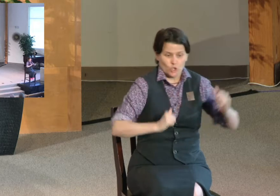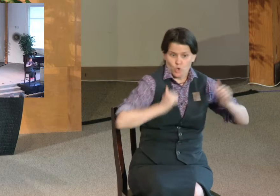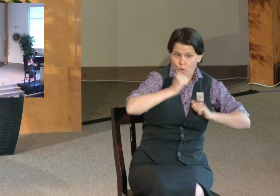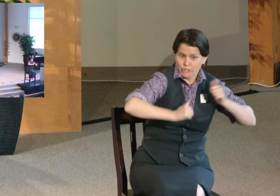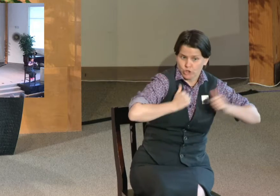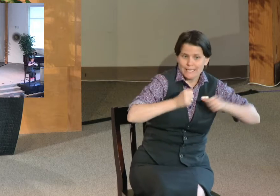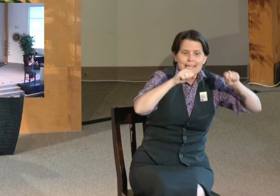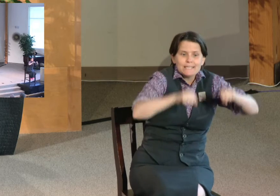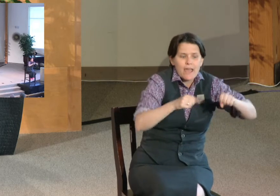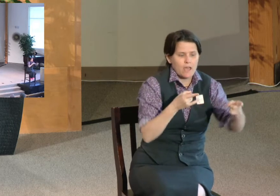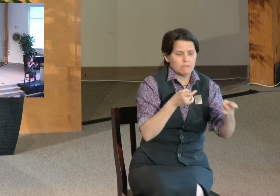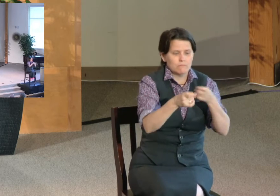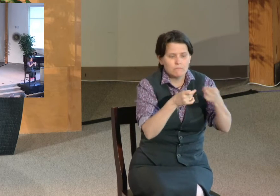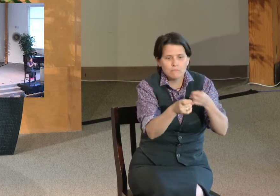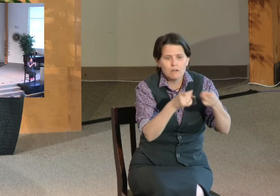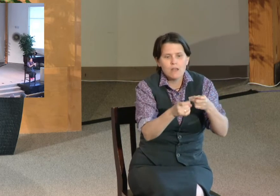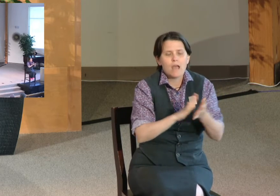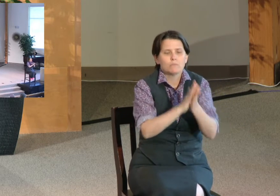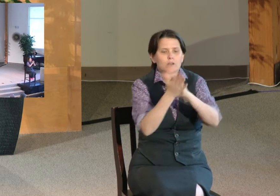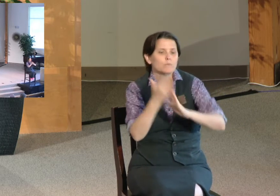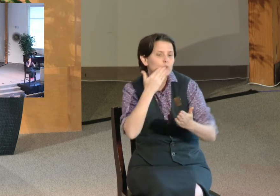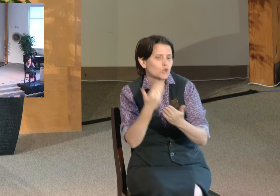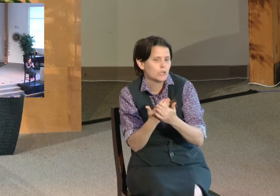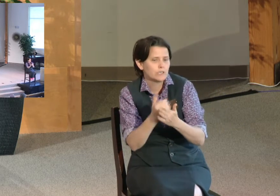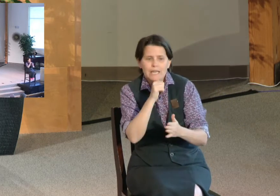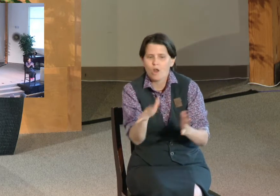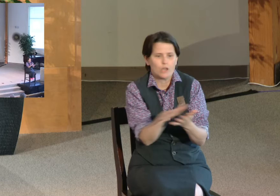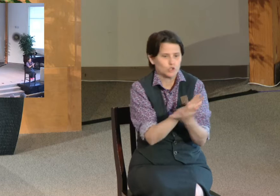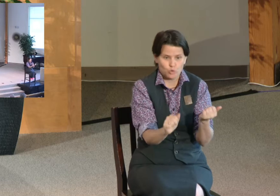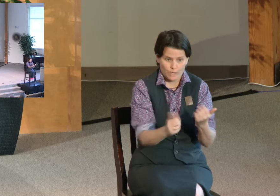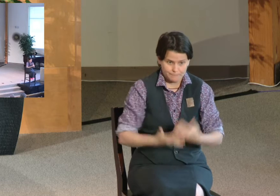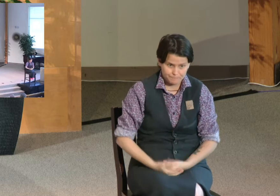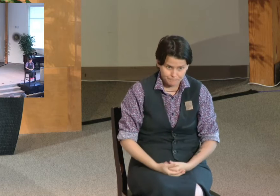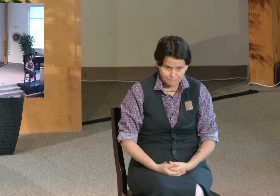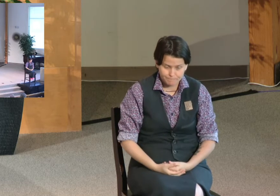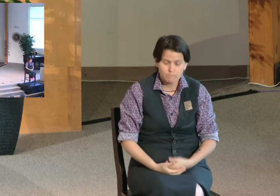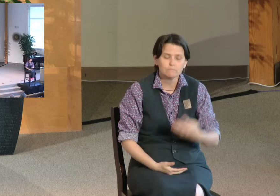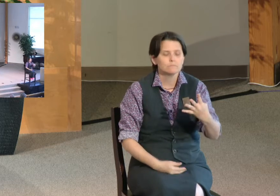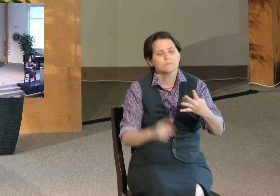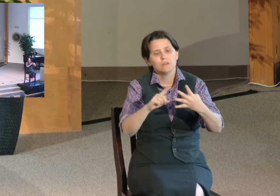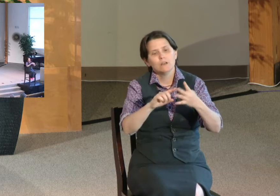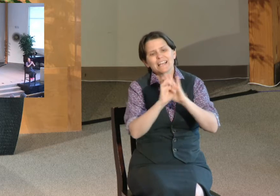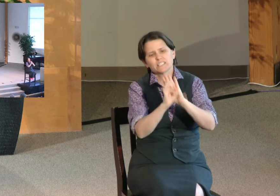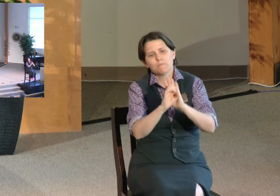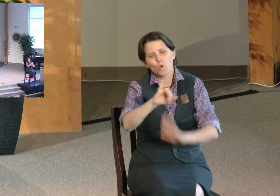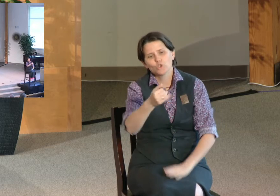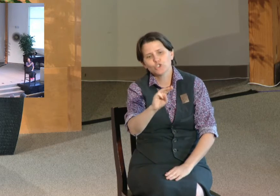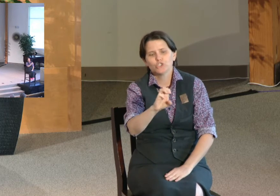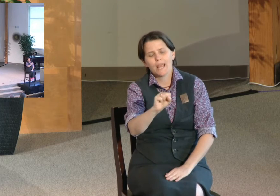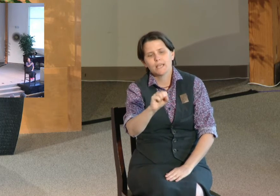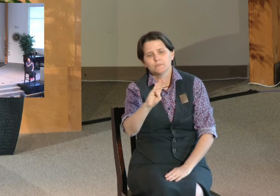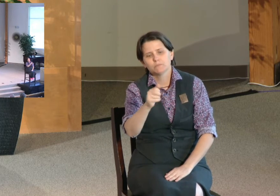destruction. And some examples of this would be James Bond, Braveheart, Martin Luther King. Now, the